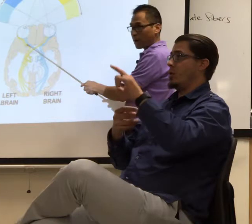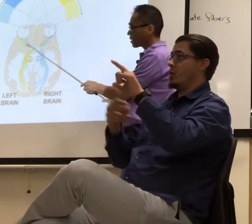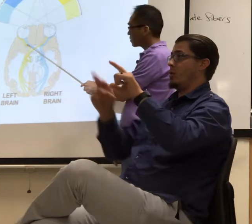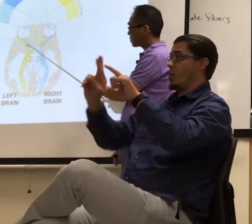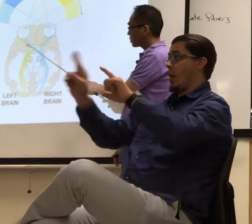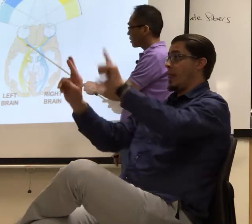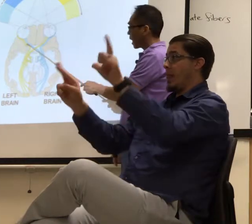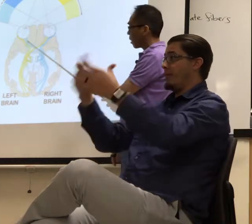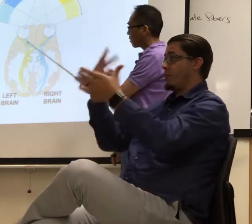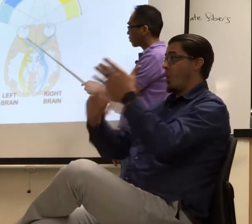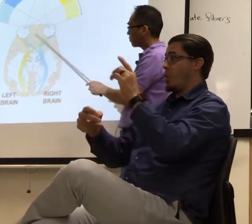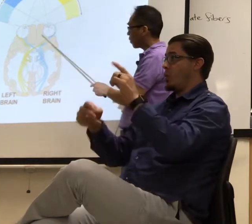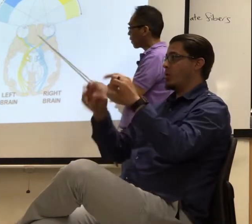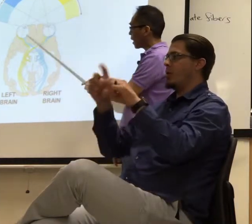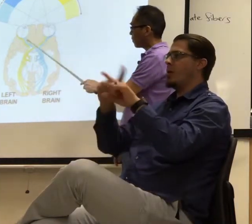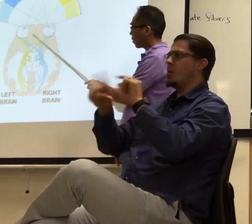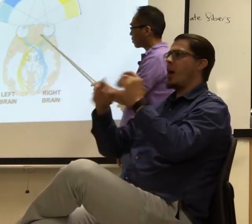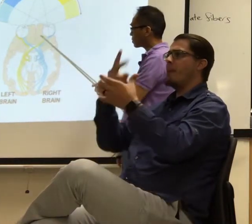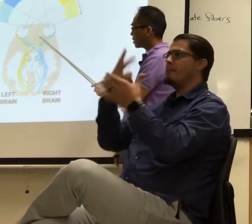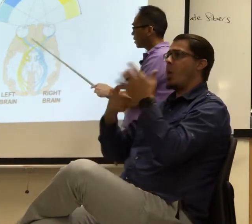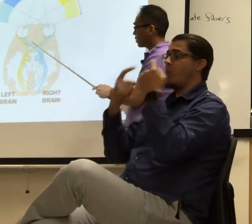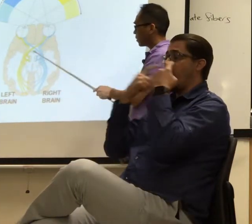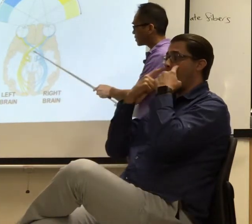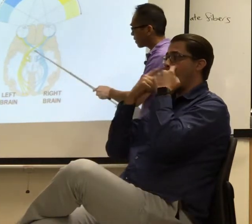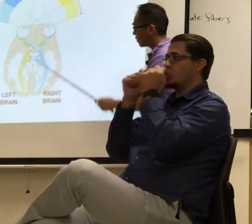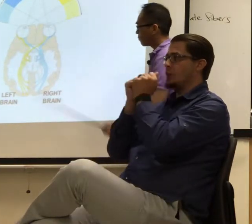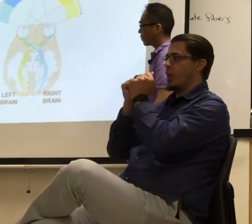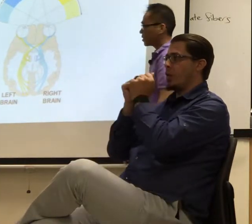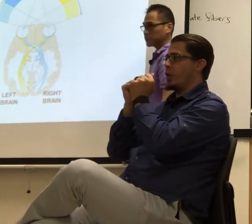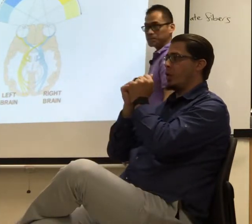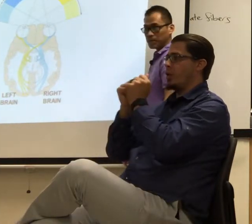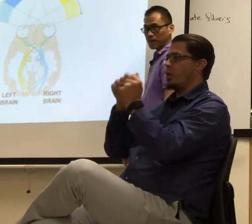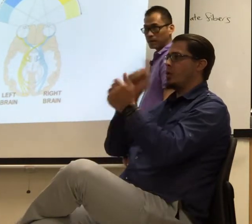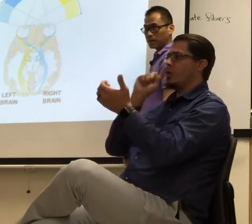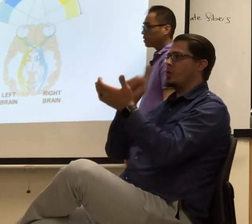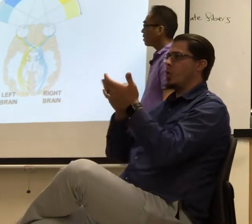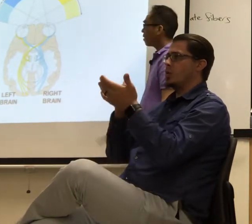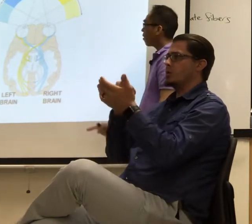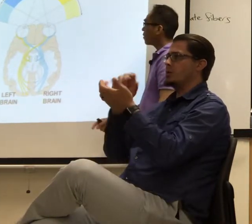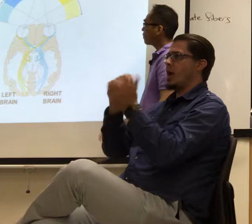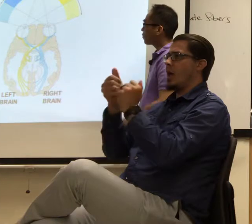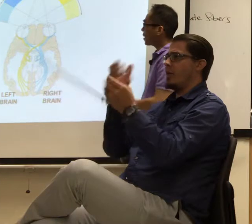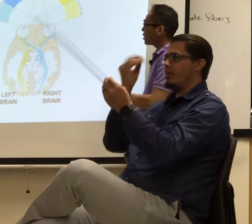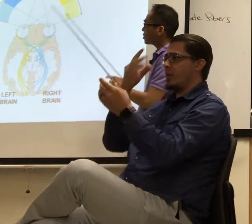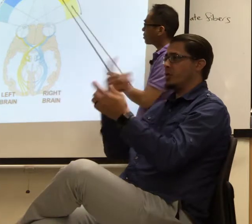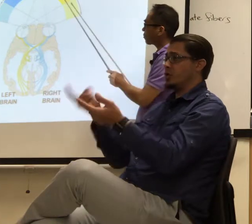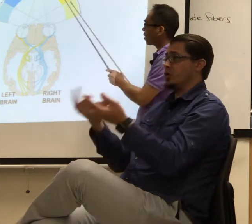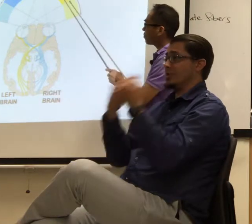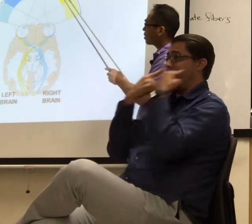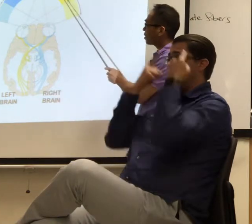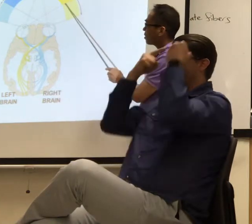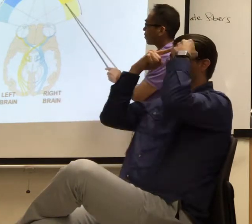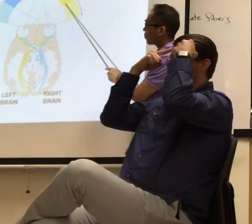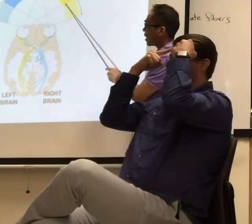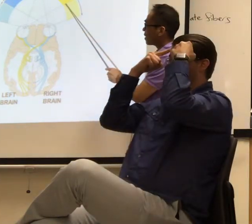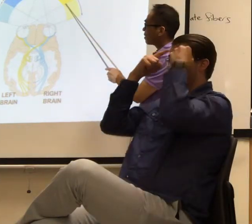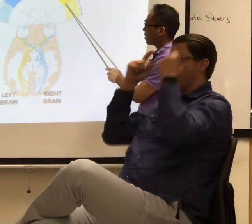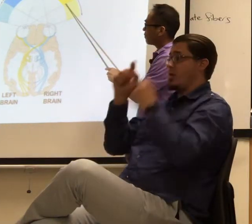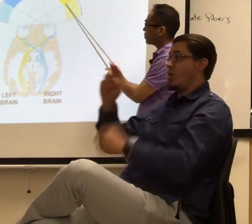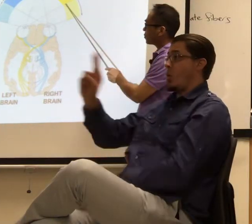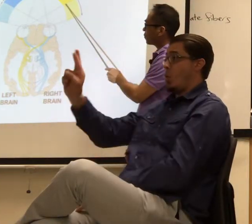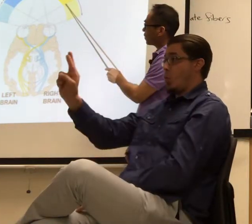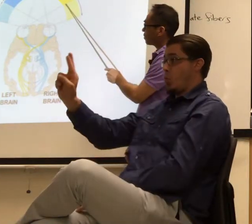fields, correct? However, both eyeballs, notice how the information is sent. All the information from the